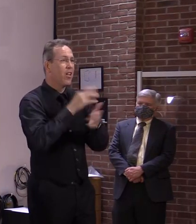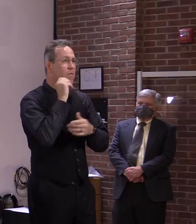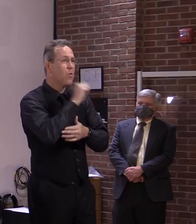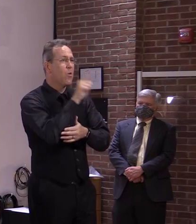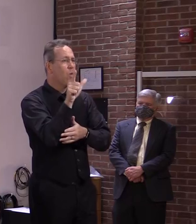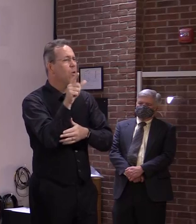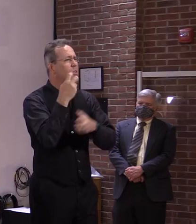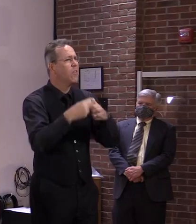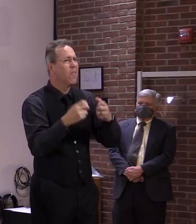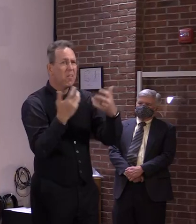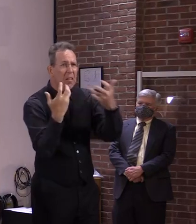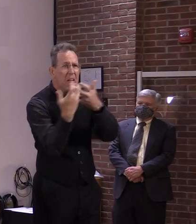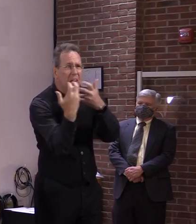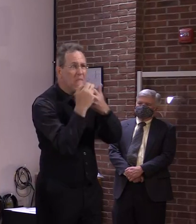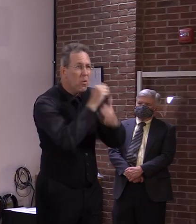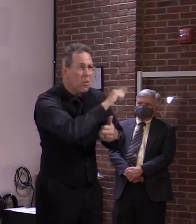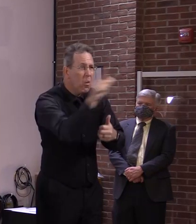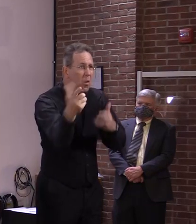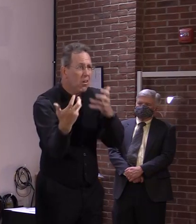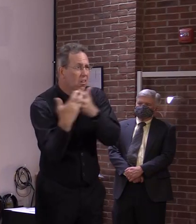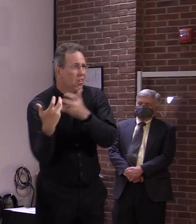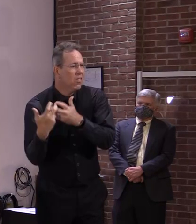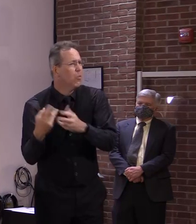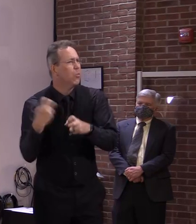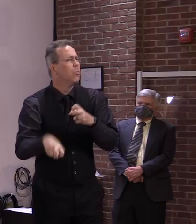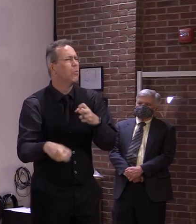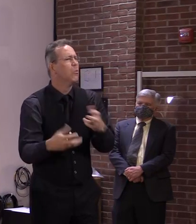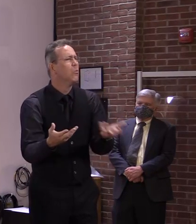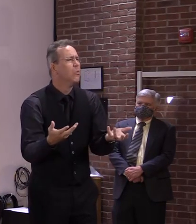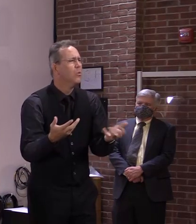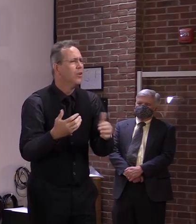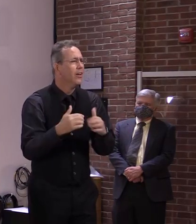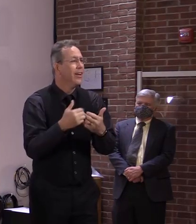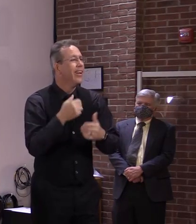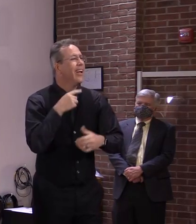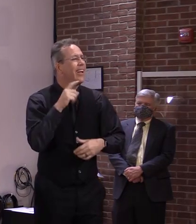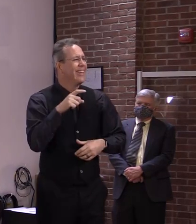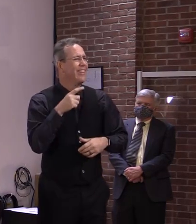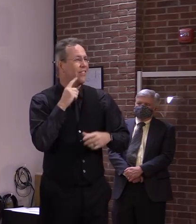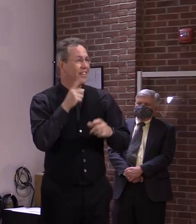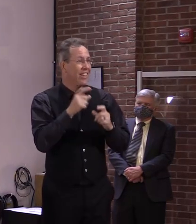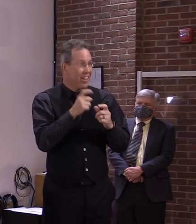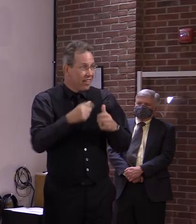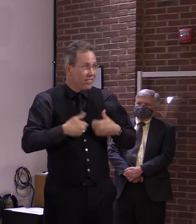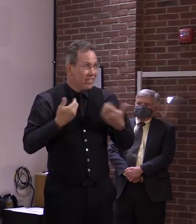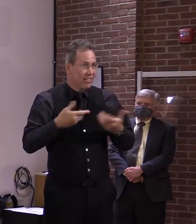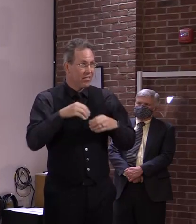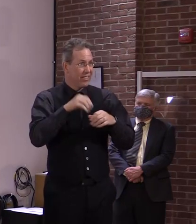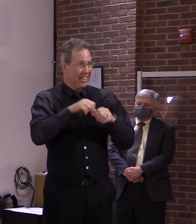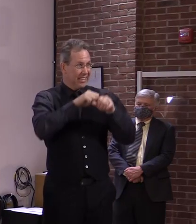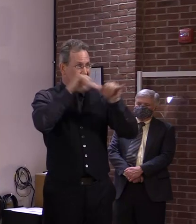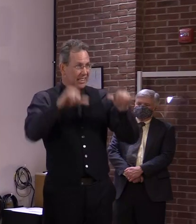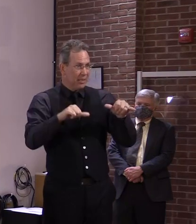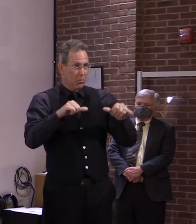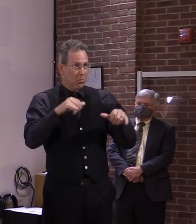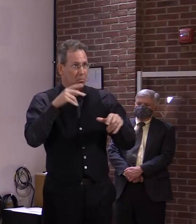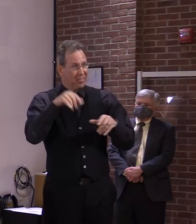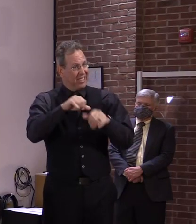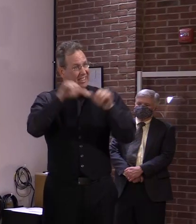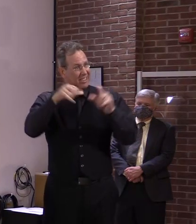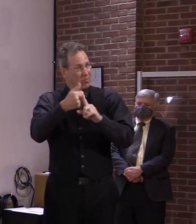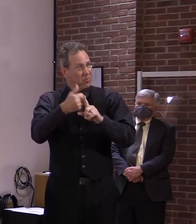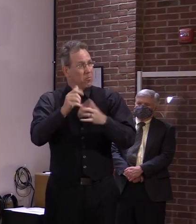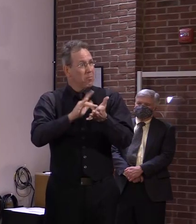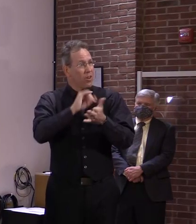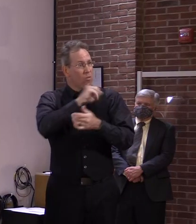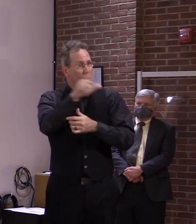So I think we have to live within the system we have, and I believe we have to enhance that. And we've done a lot of things here in